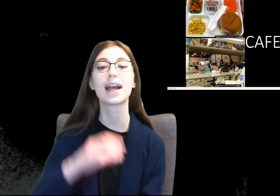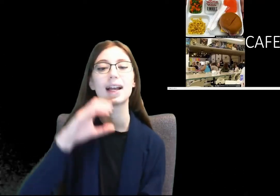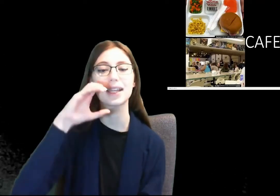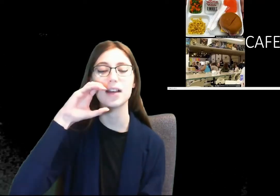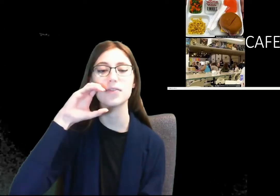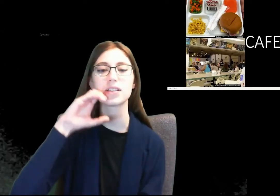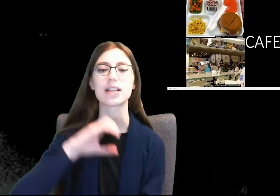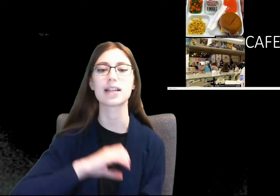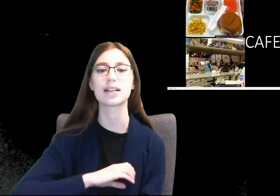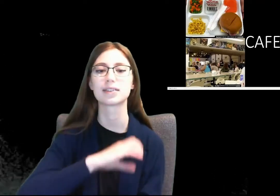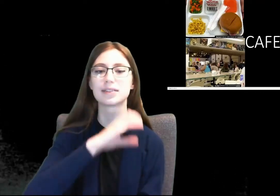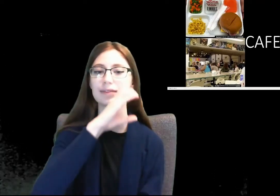Cafeteria.